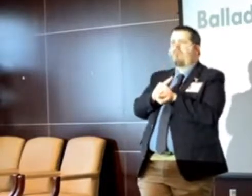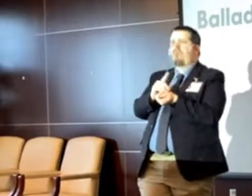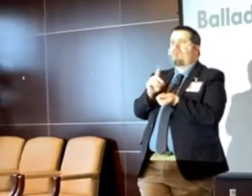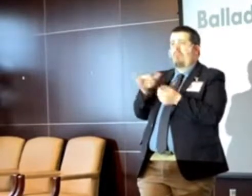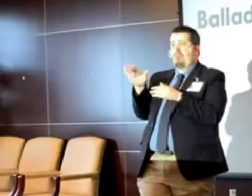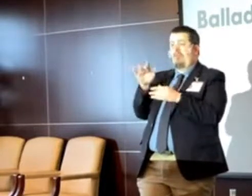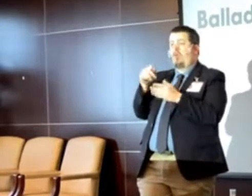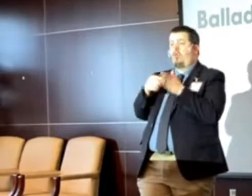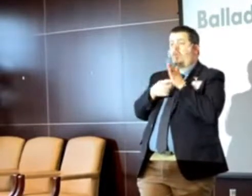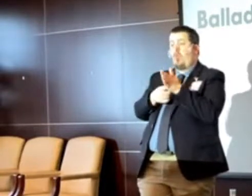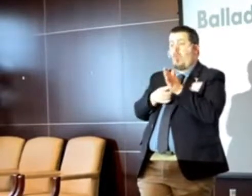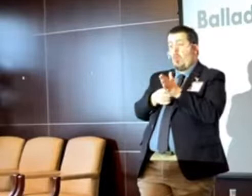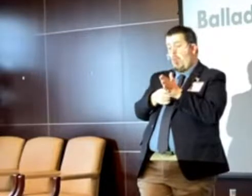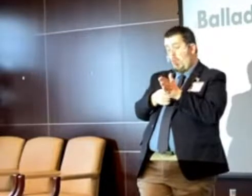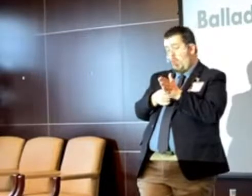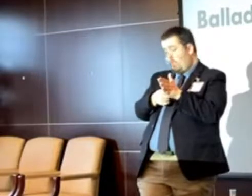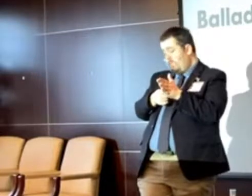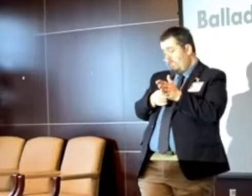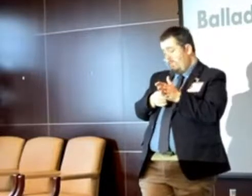looks at the